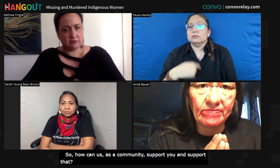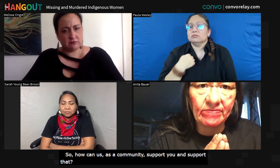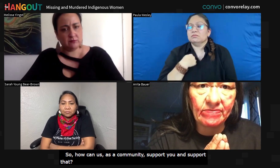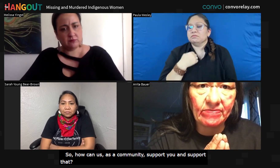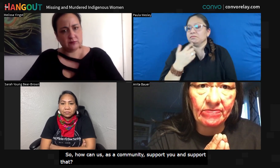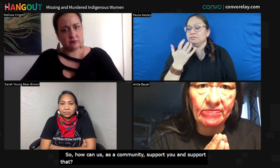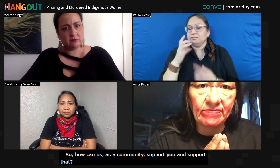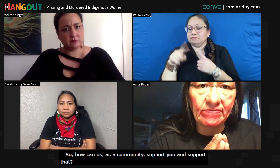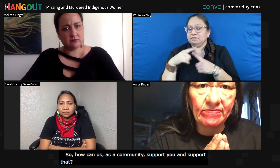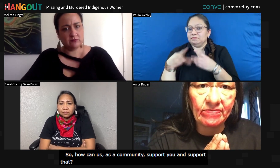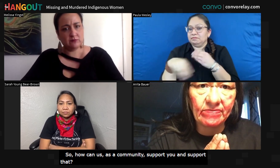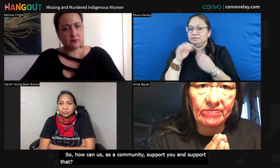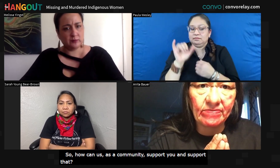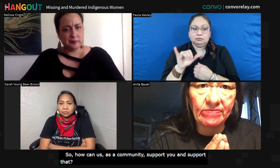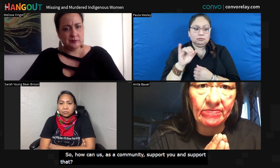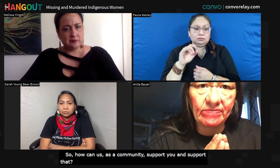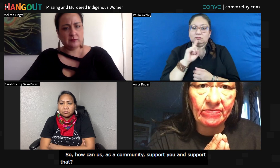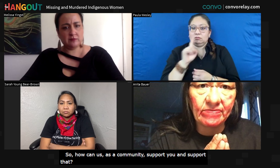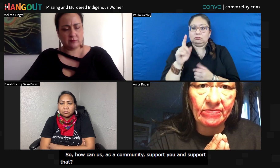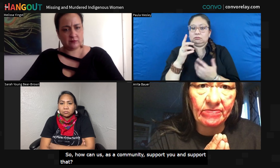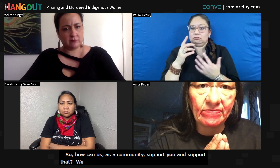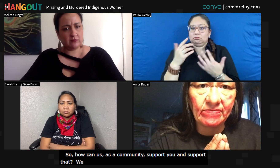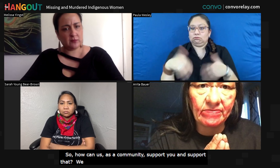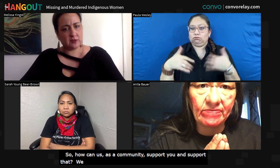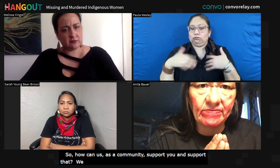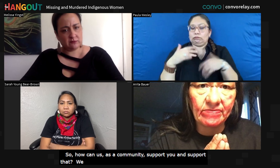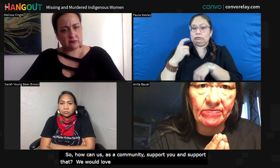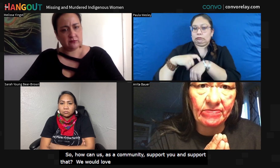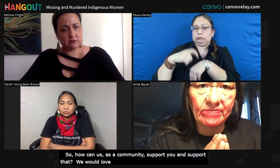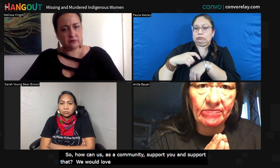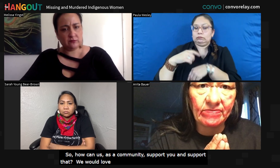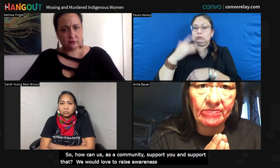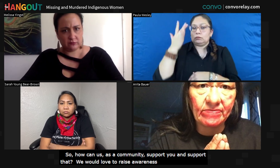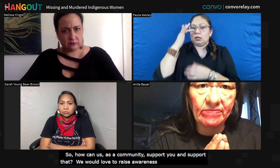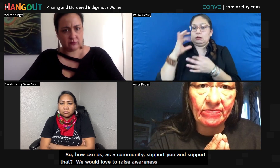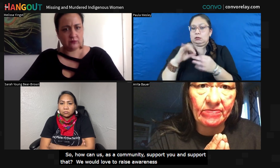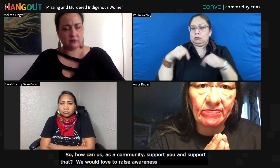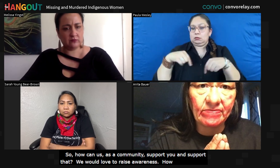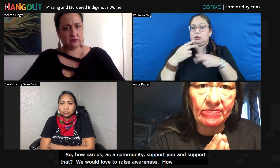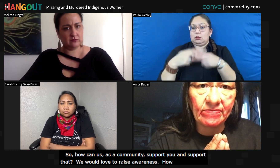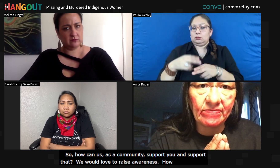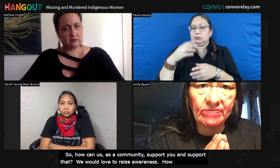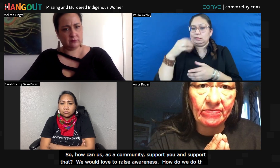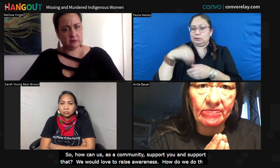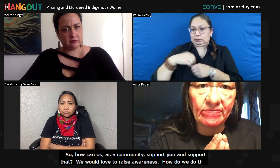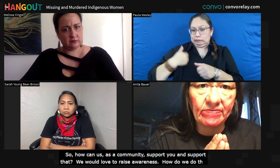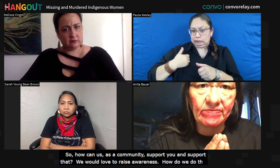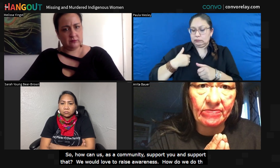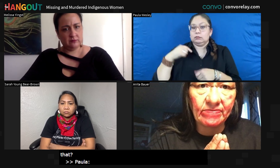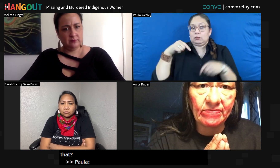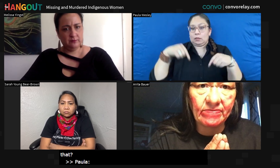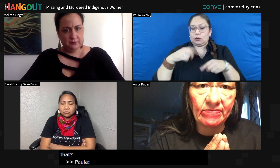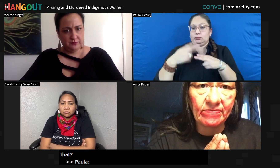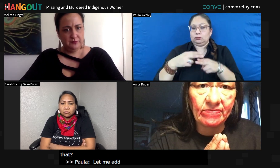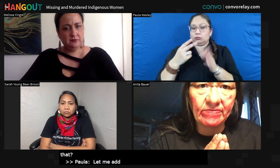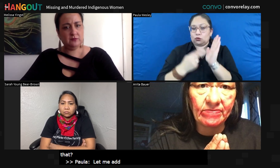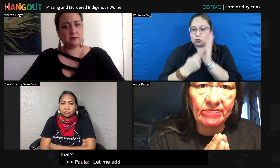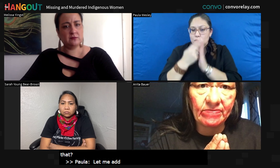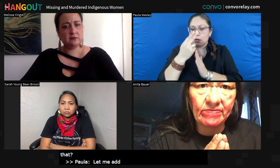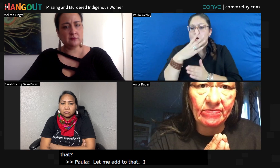Sure, Paula. Paula, let me add to that. I mean, wow, just the time that we're in here